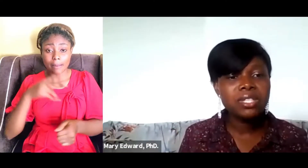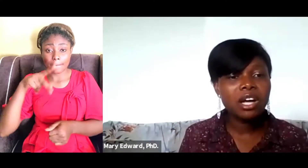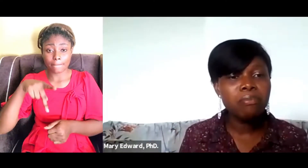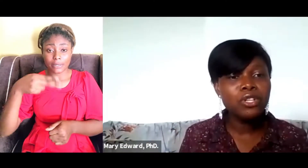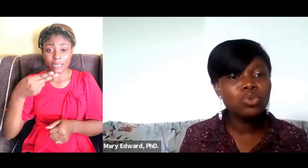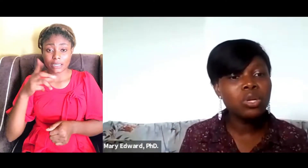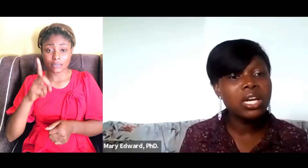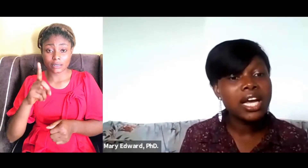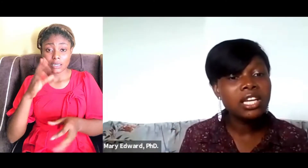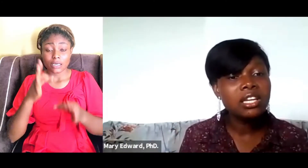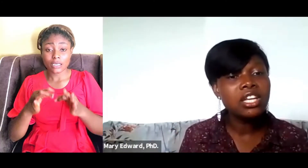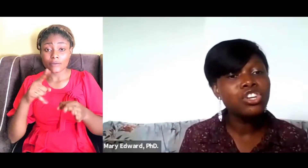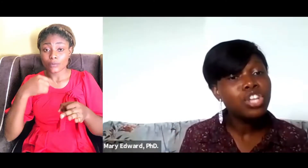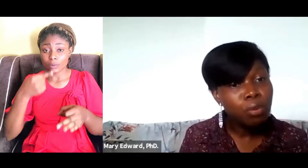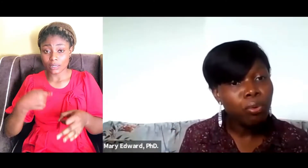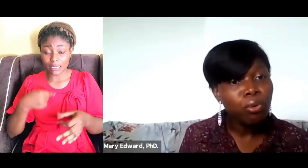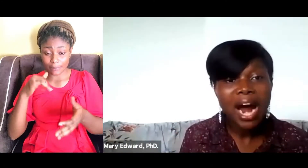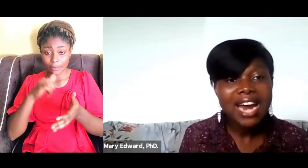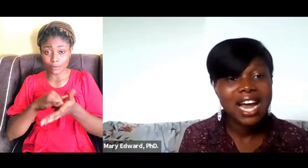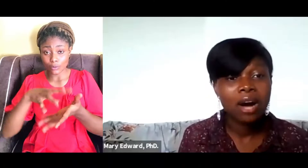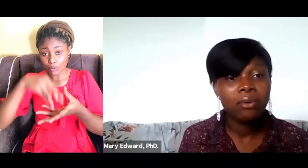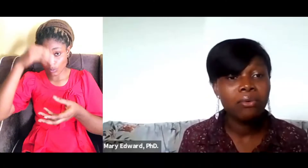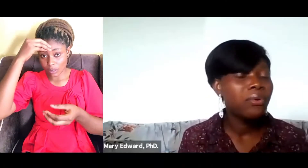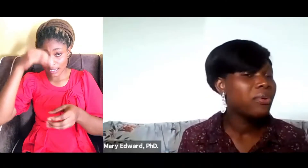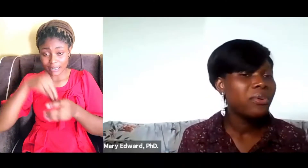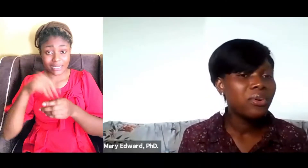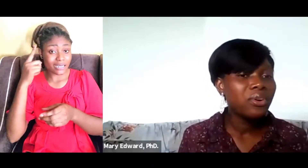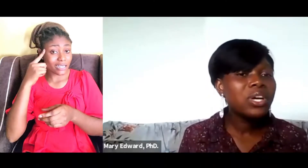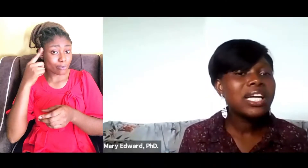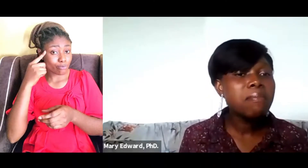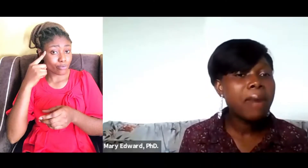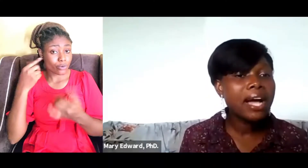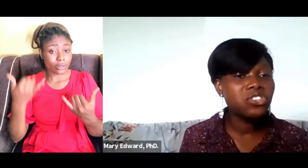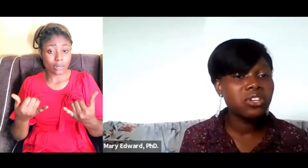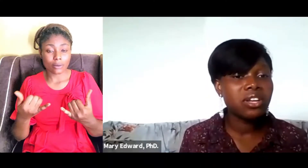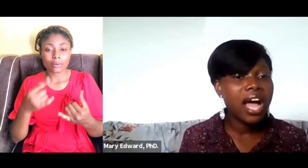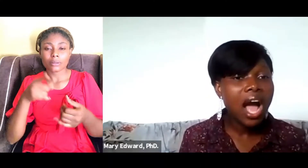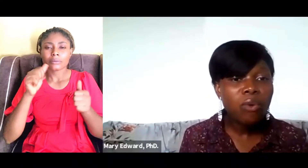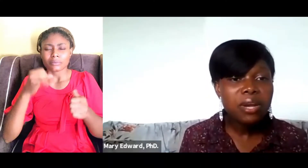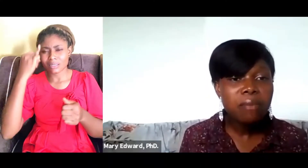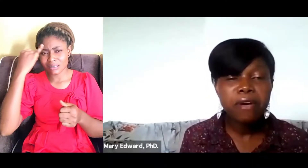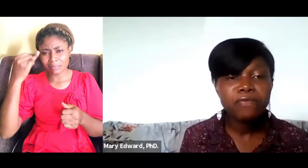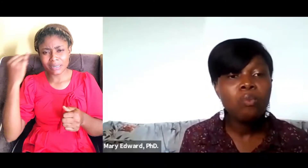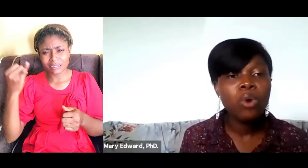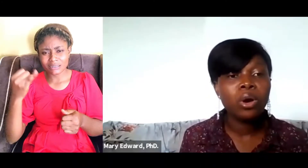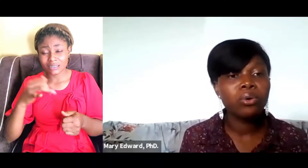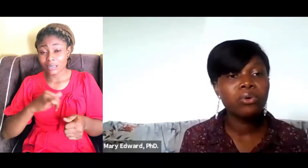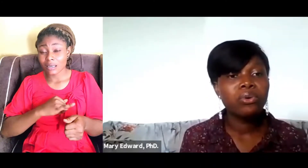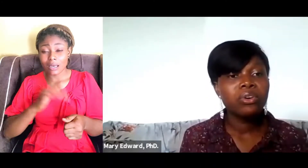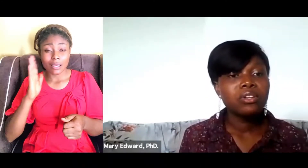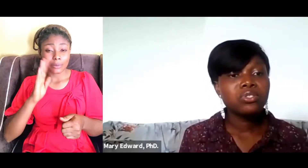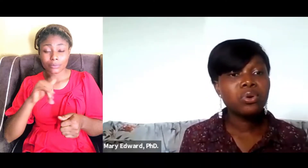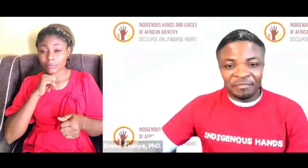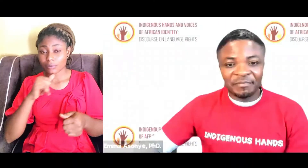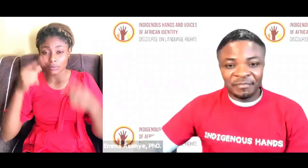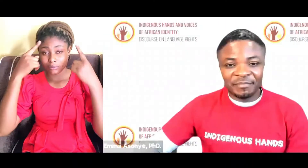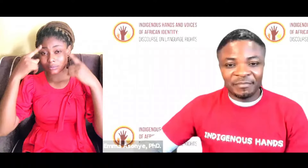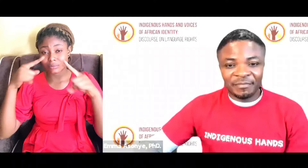you tell me to learn in Igbo right now, you can imagine I wouldn't perform well.